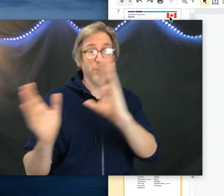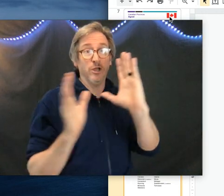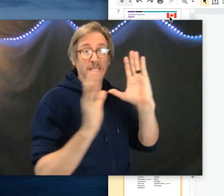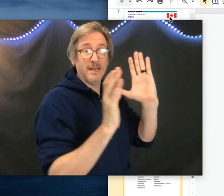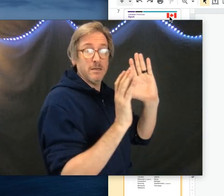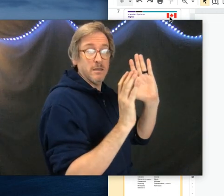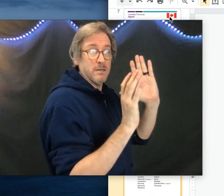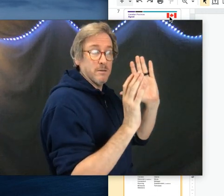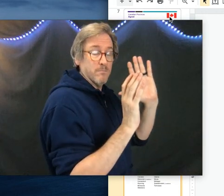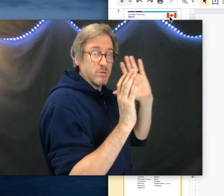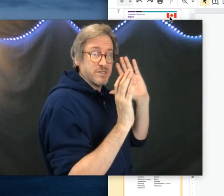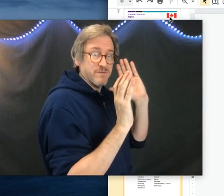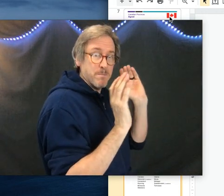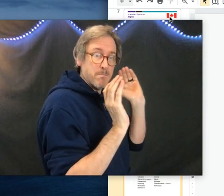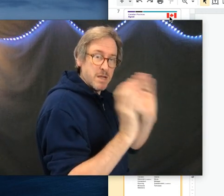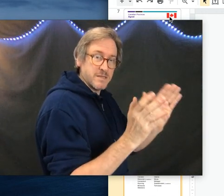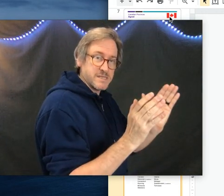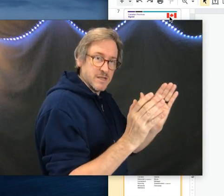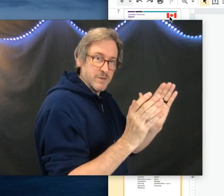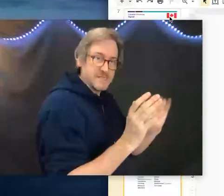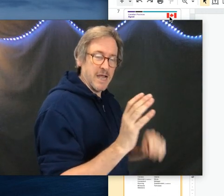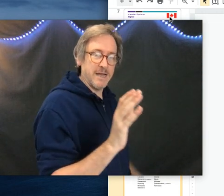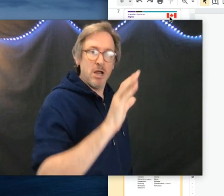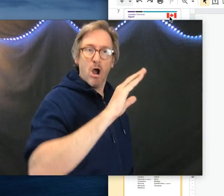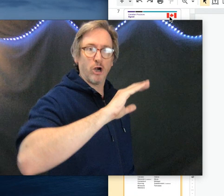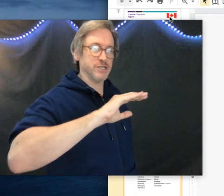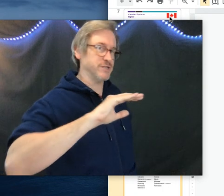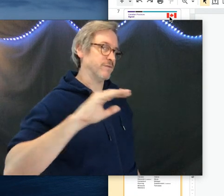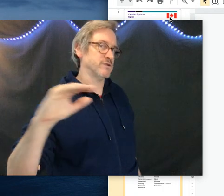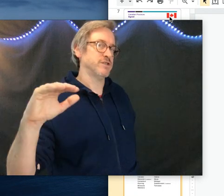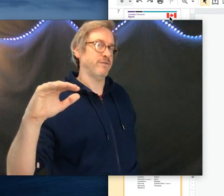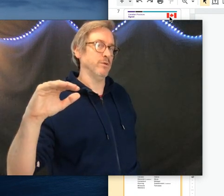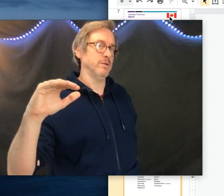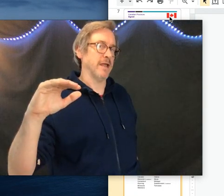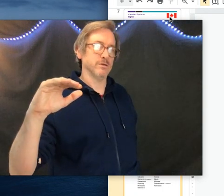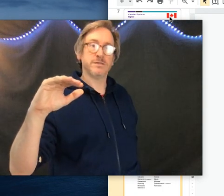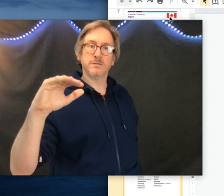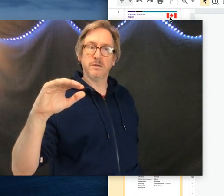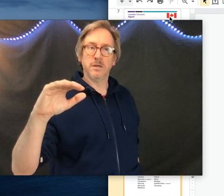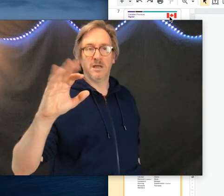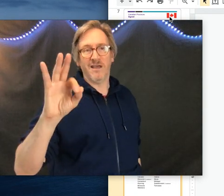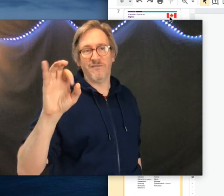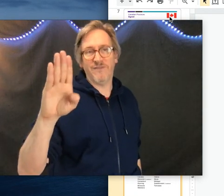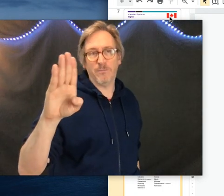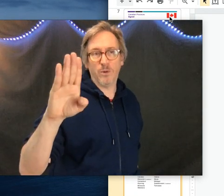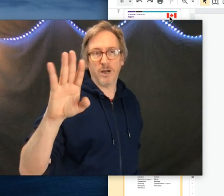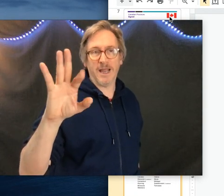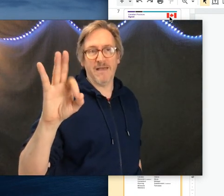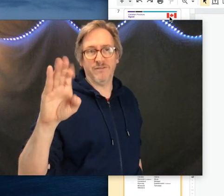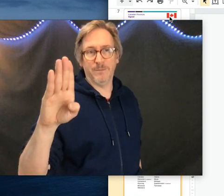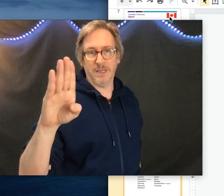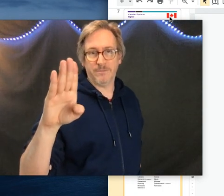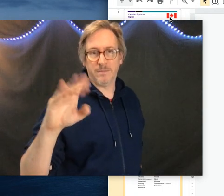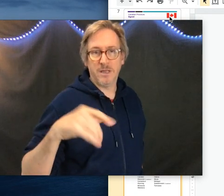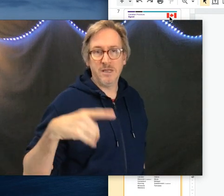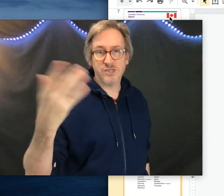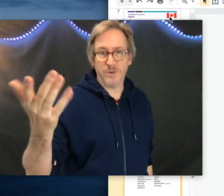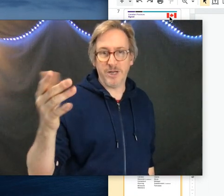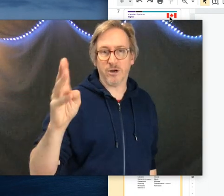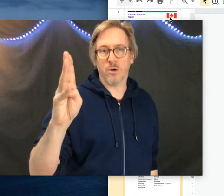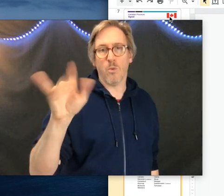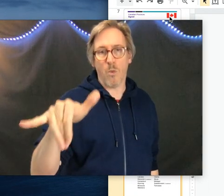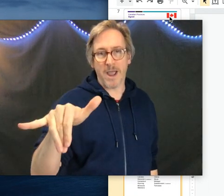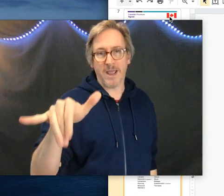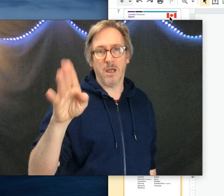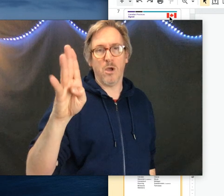as when we look at most of the months that we sign are just the first few letters. February, FEB. So